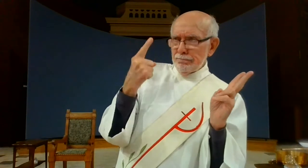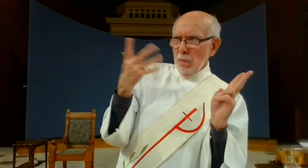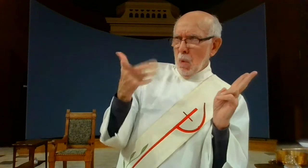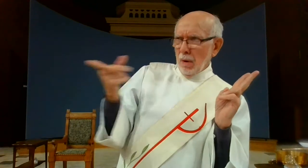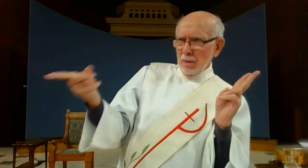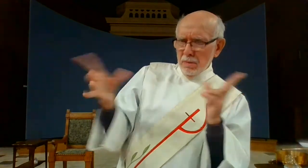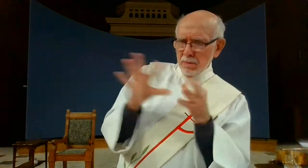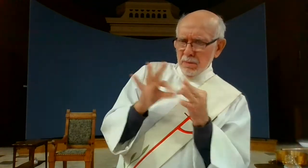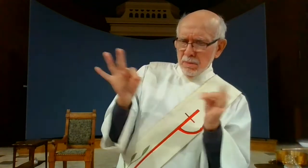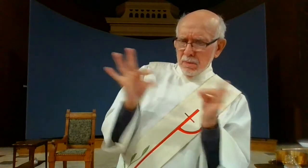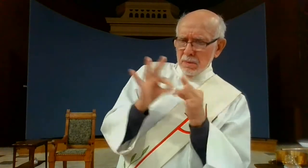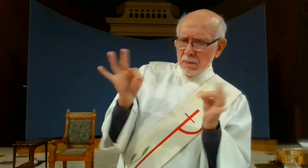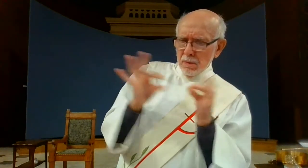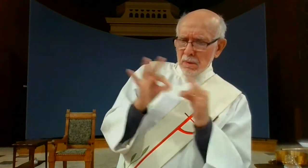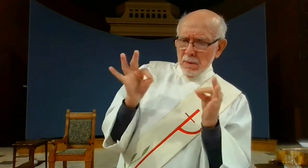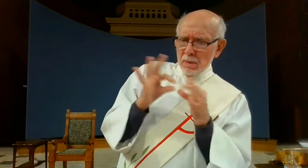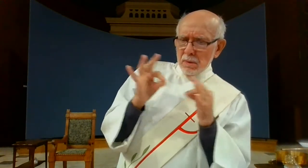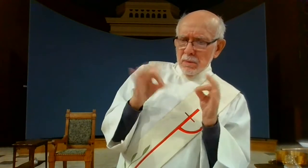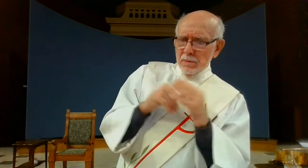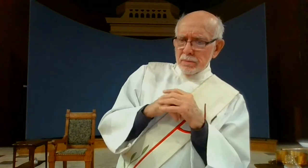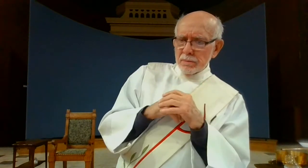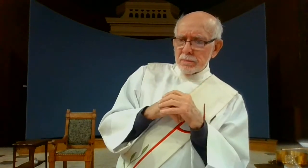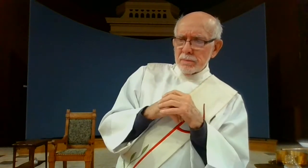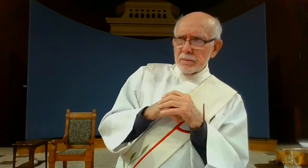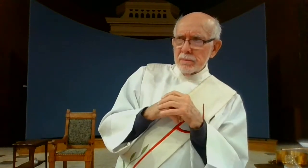But they did not understand what he said to them.